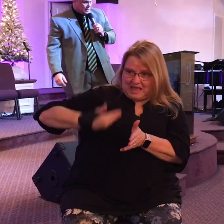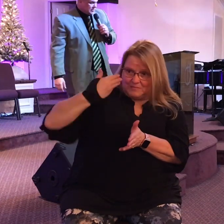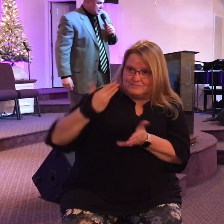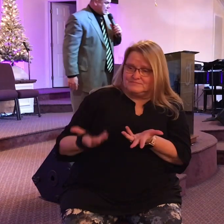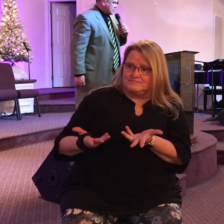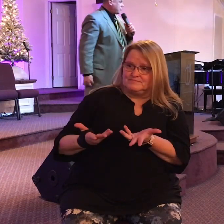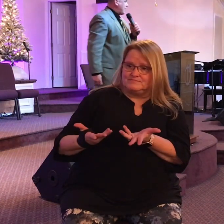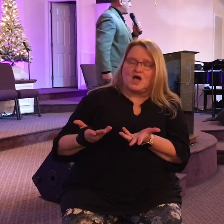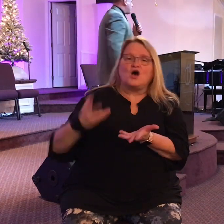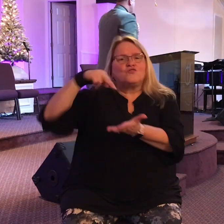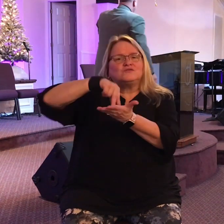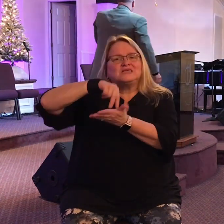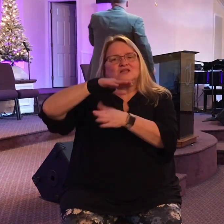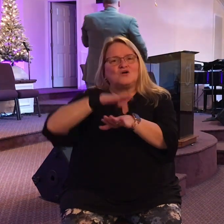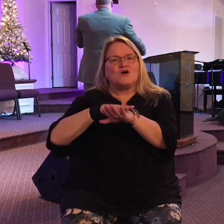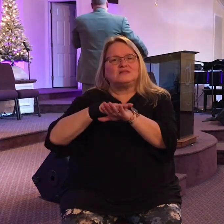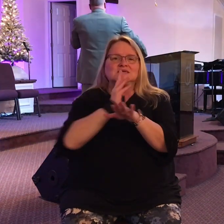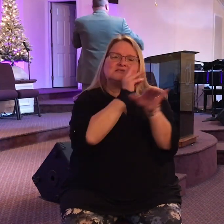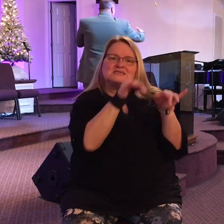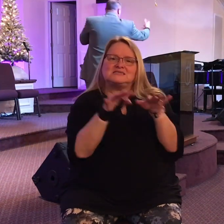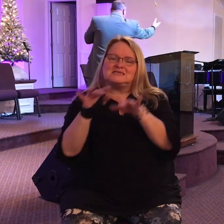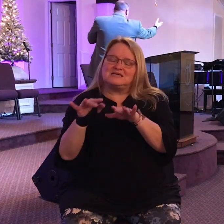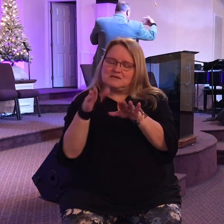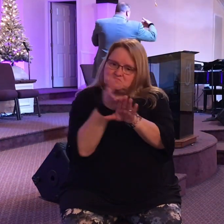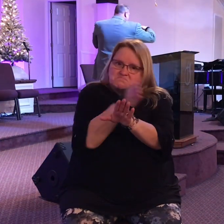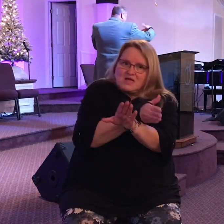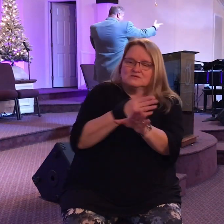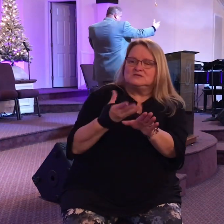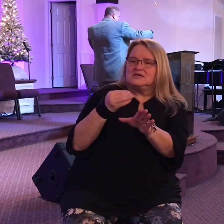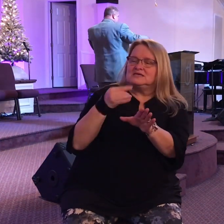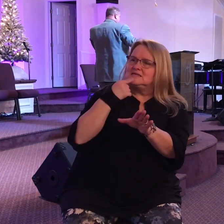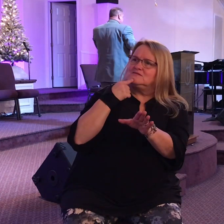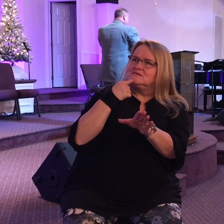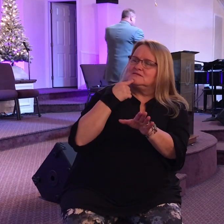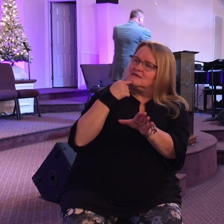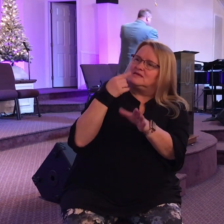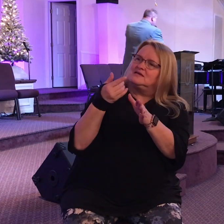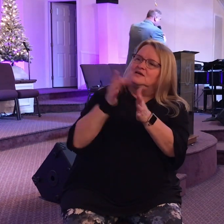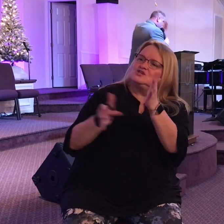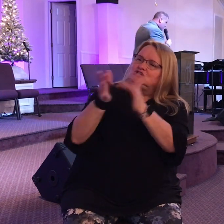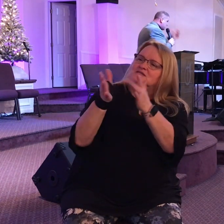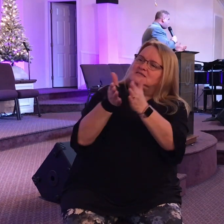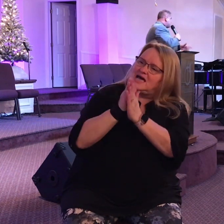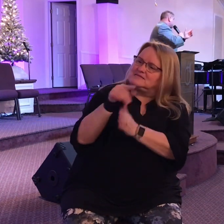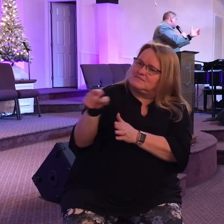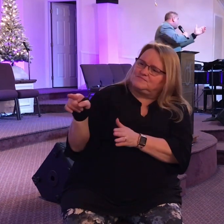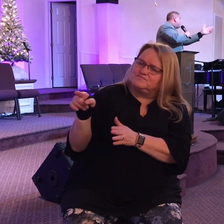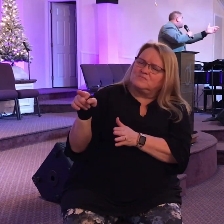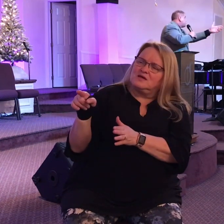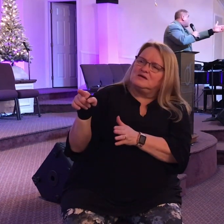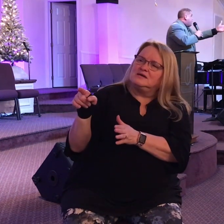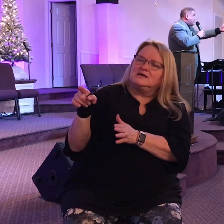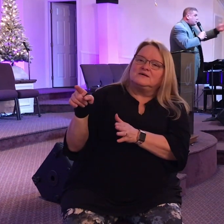as the gospel writer records. And he says, who do men say that I, the Son of Man, am? One of the disciples says, well,